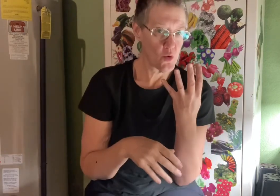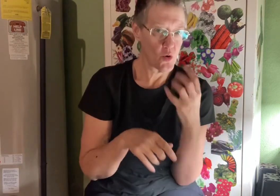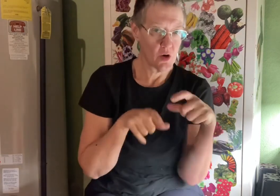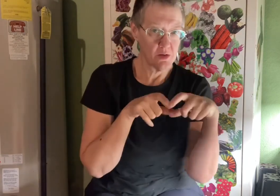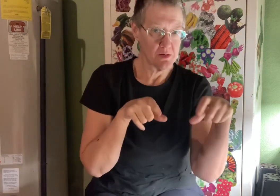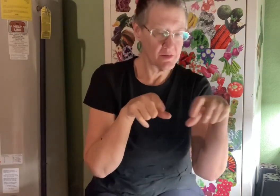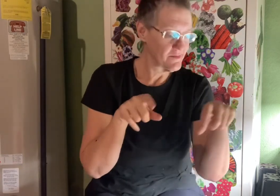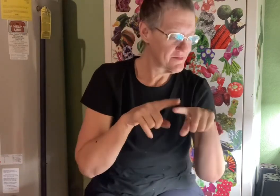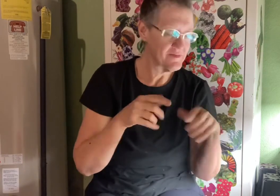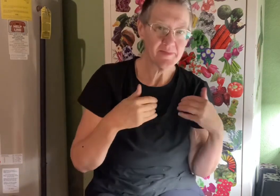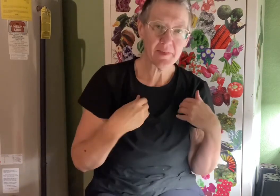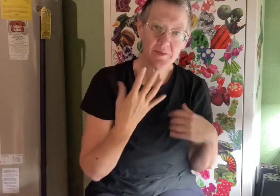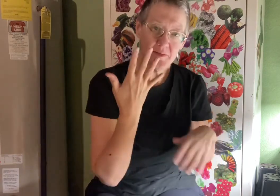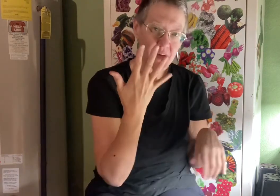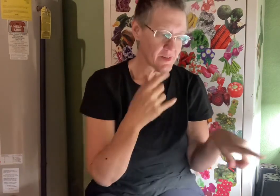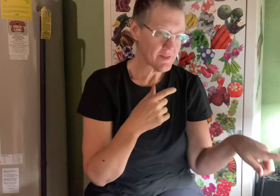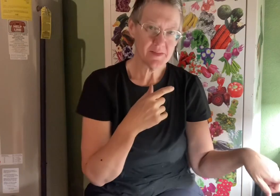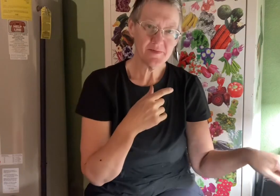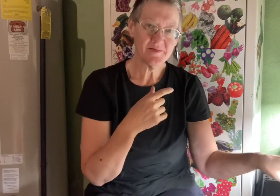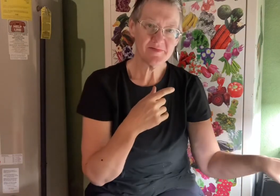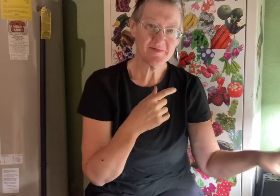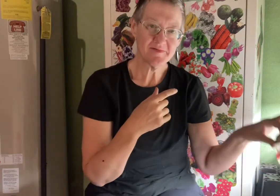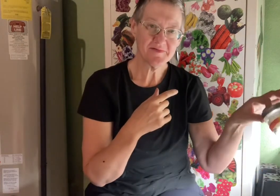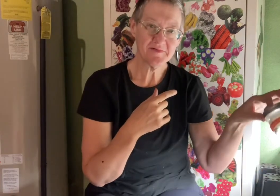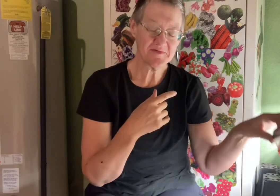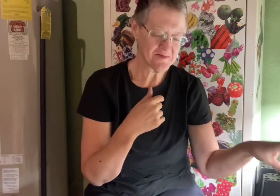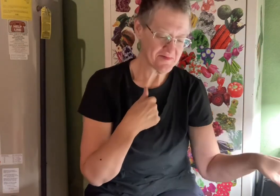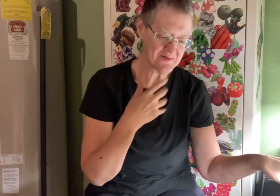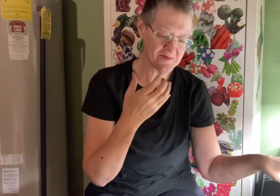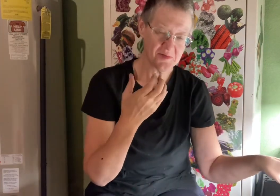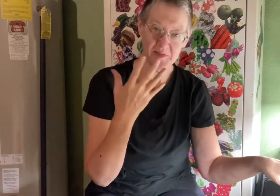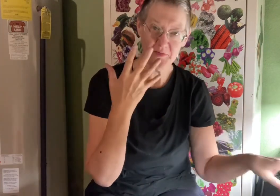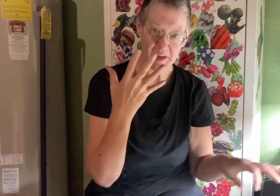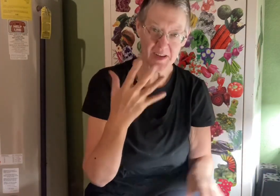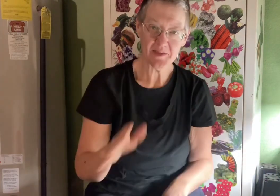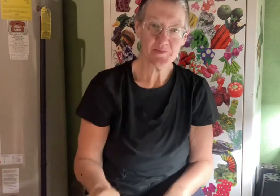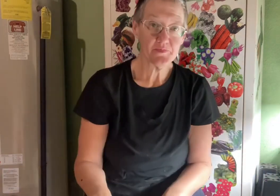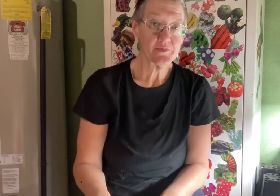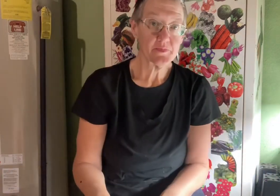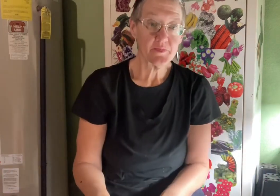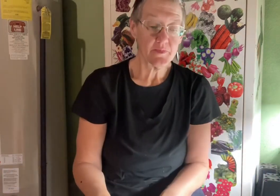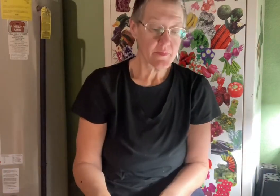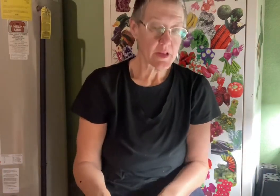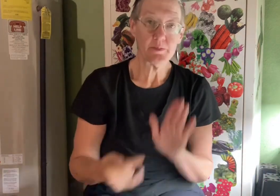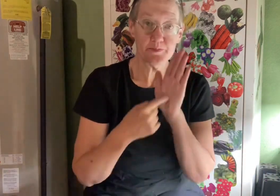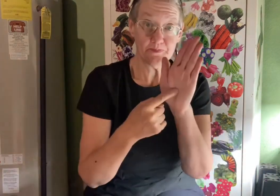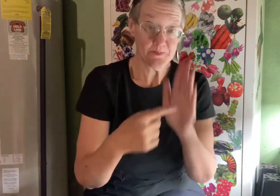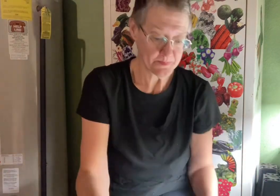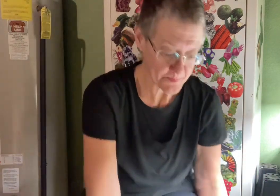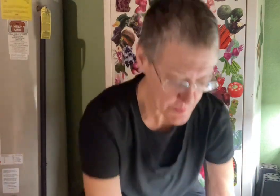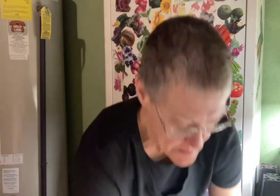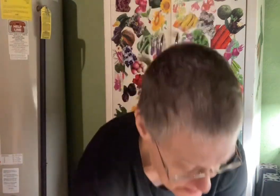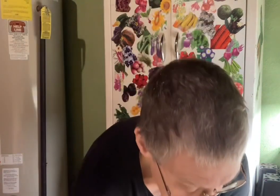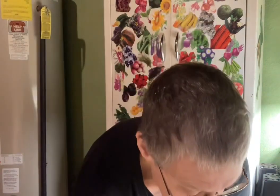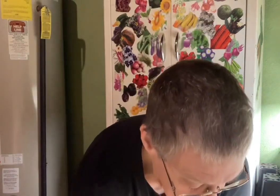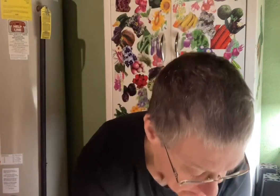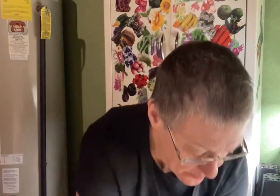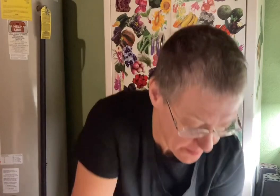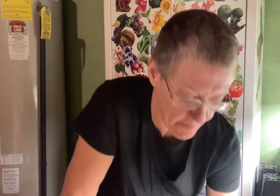Comfortable, you can fit 4, but I wanted to fit 5 because we have 5 varieties of lettuce. Here, let me show